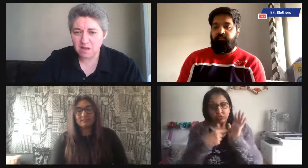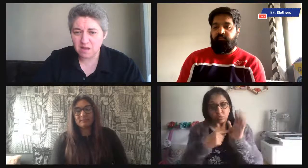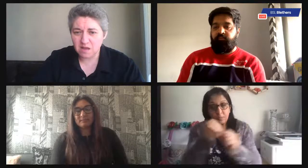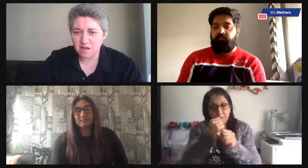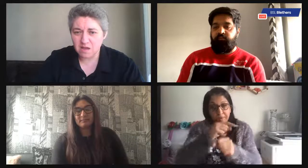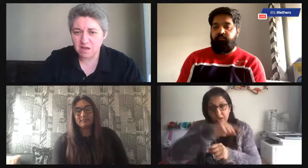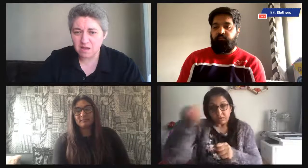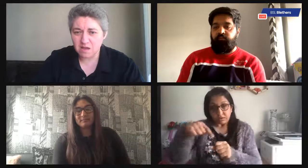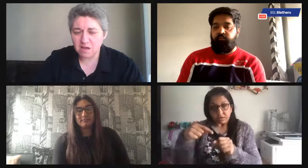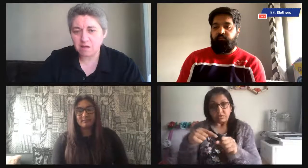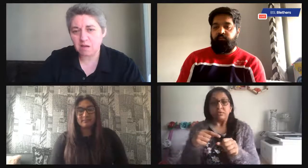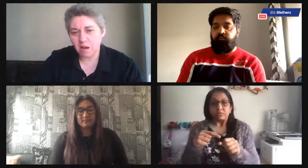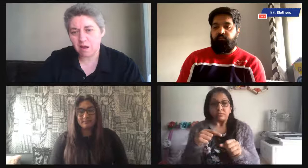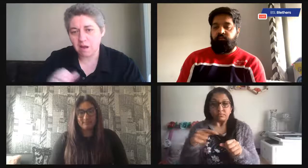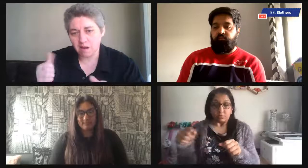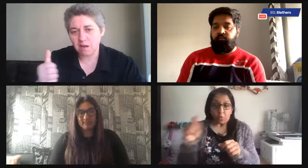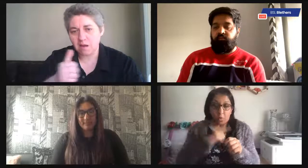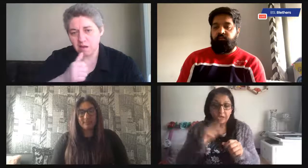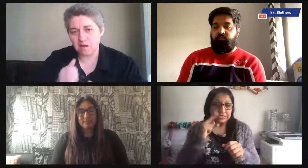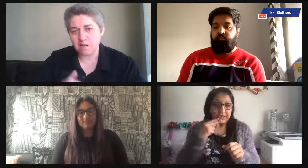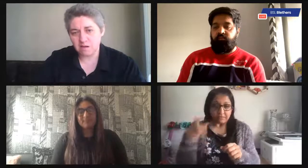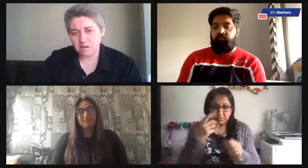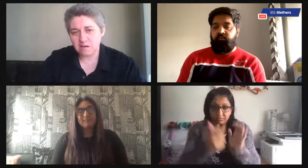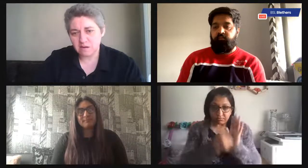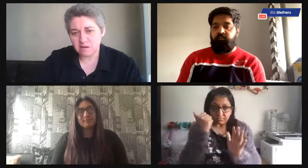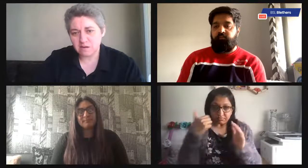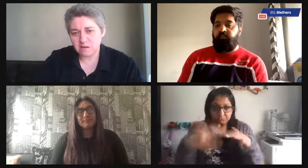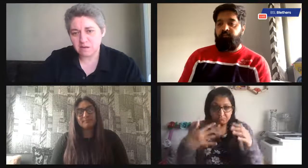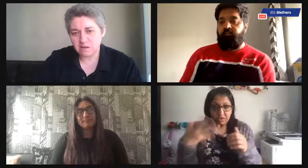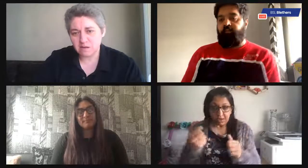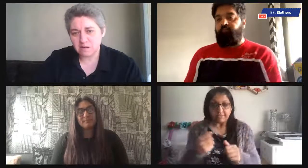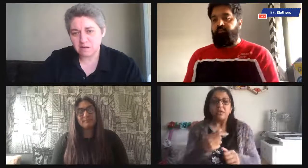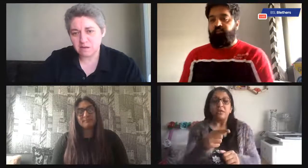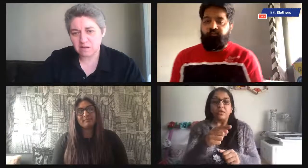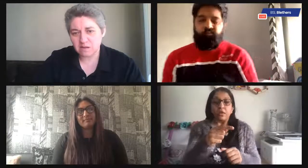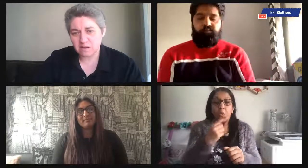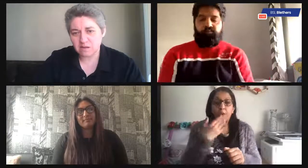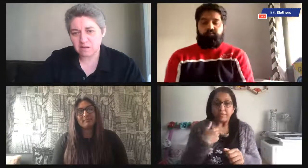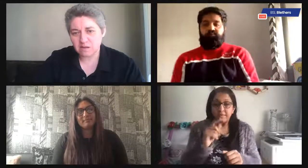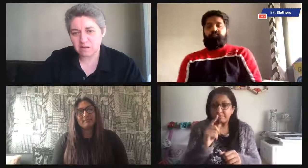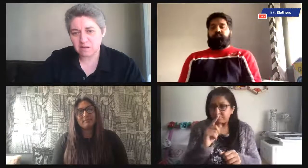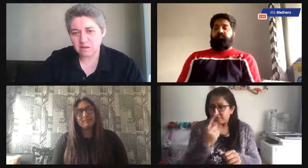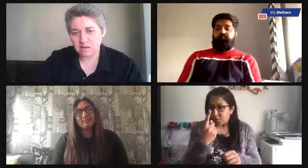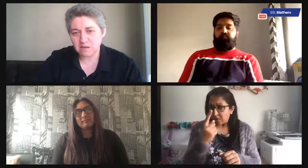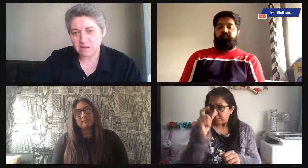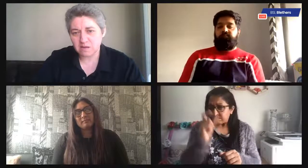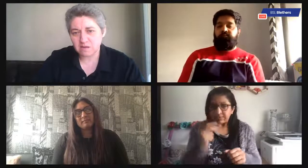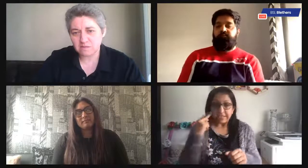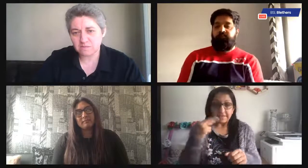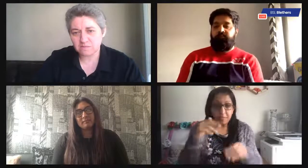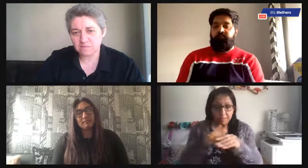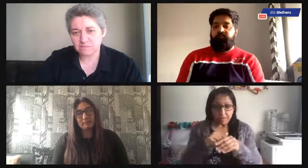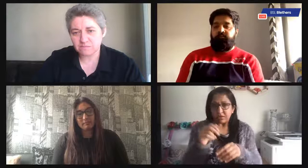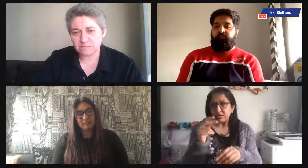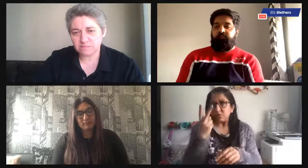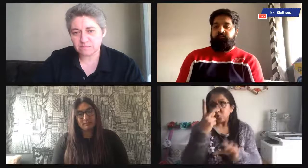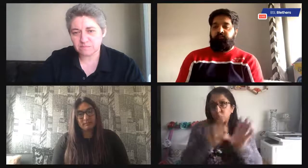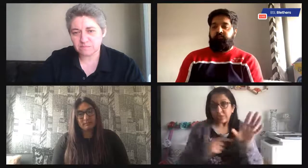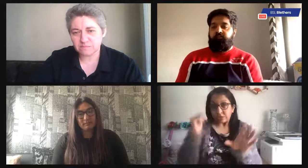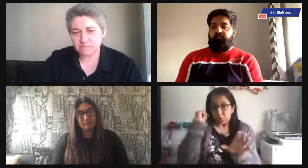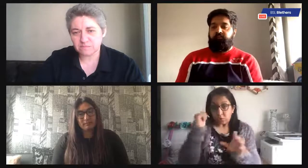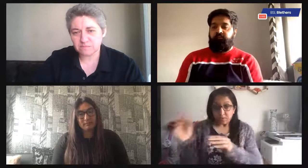And then there's other deaf people are going to show us how to do other things because they have some honestly amazing skills. I